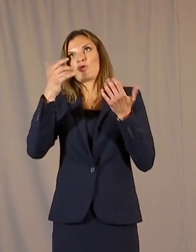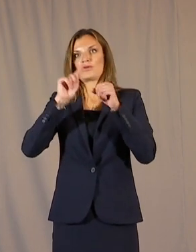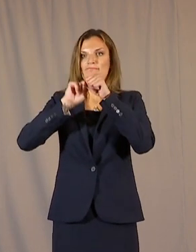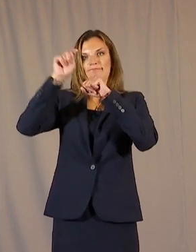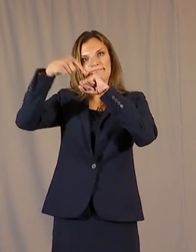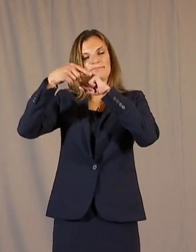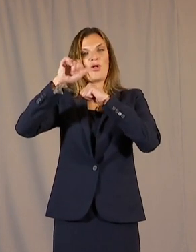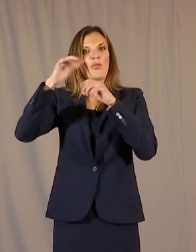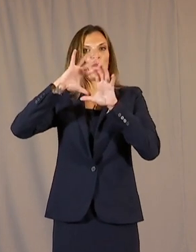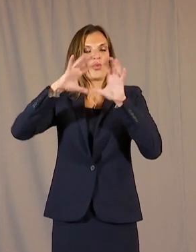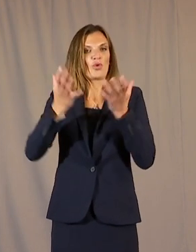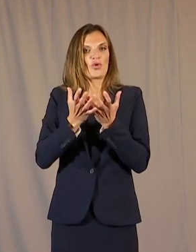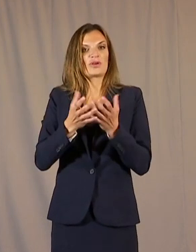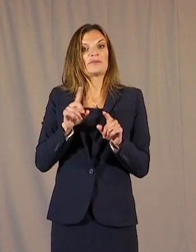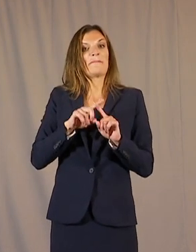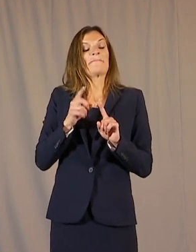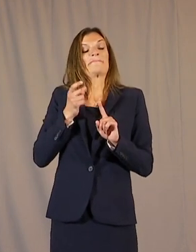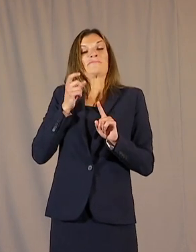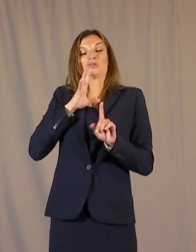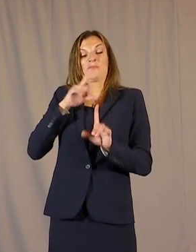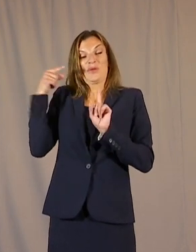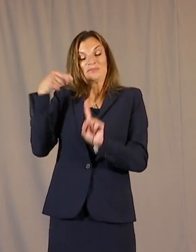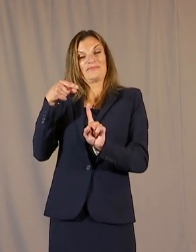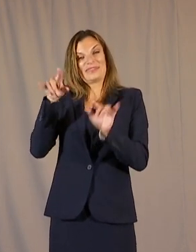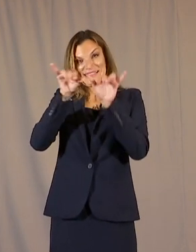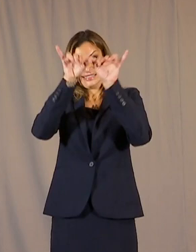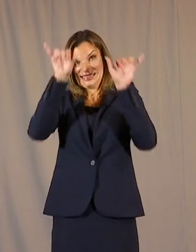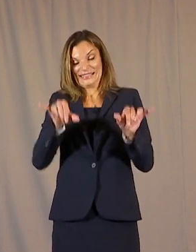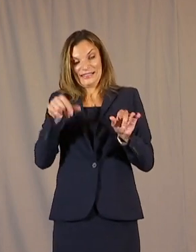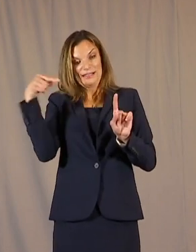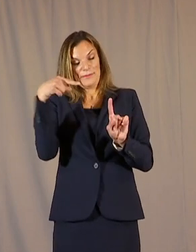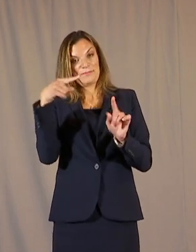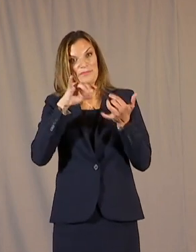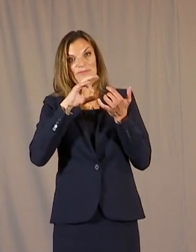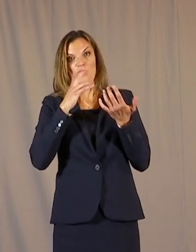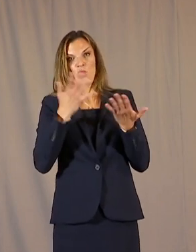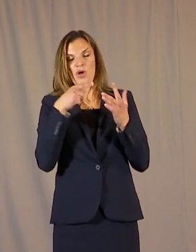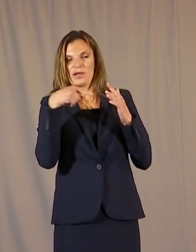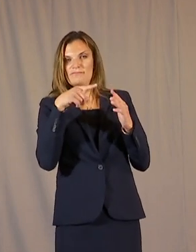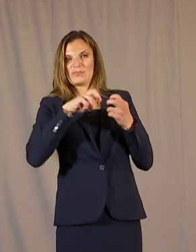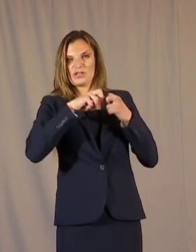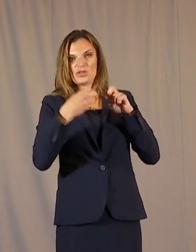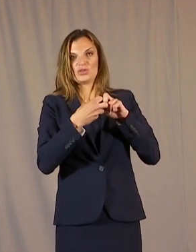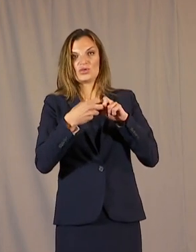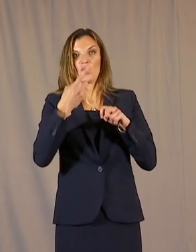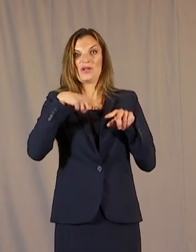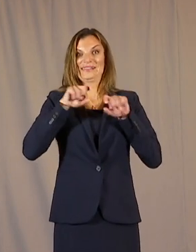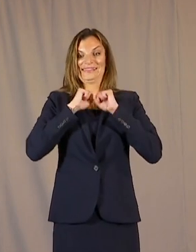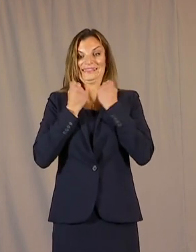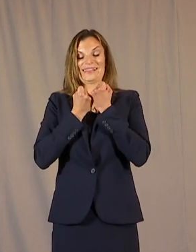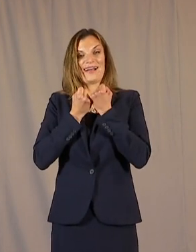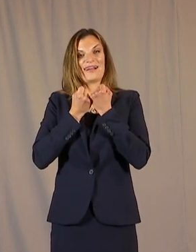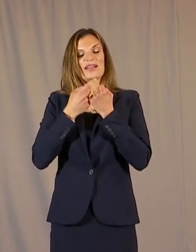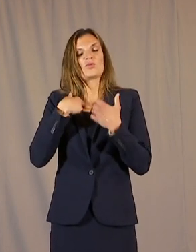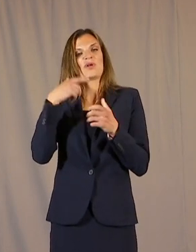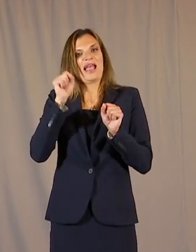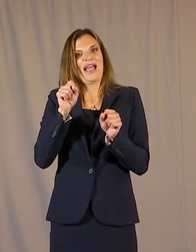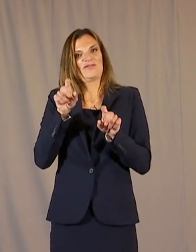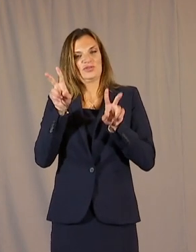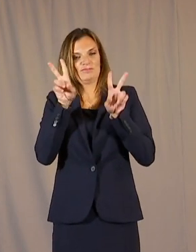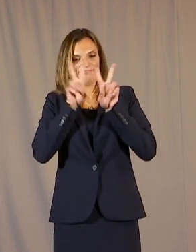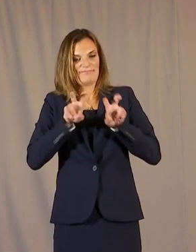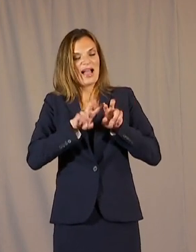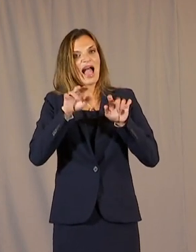or the other, as a systems issue, we've got to figure out as an entire society how do we begin to combat